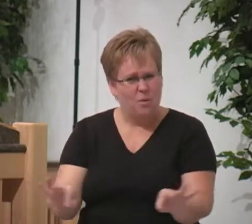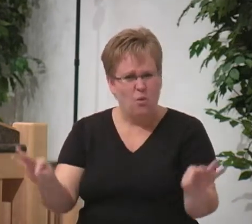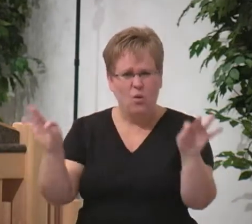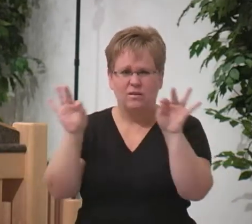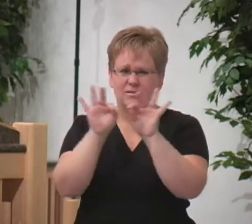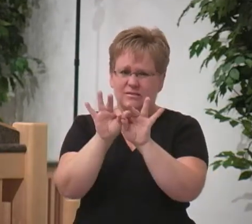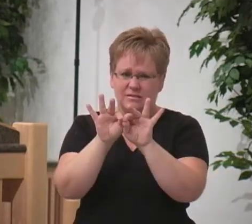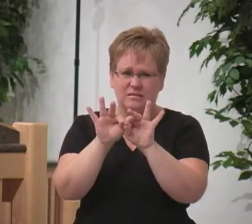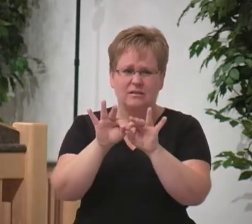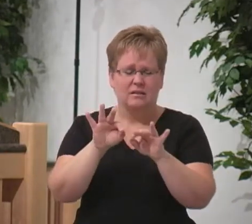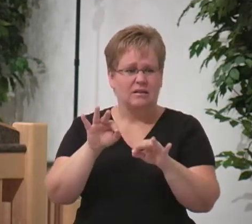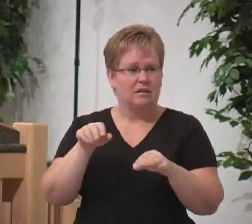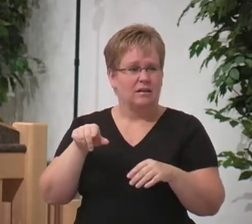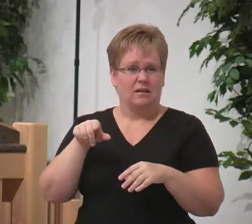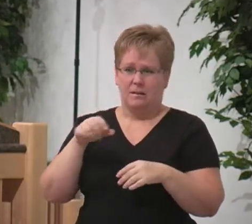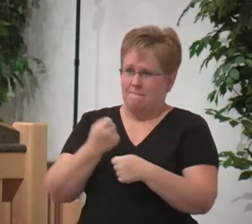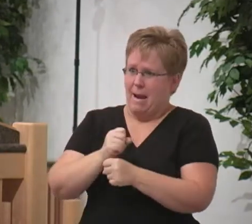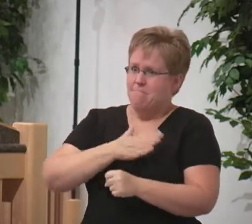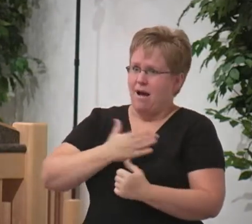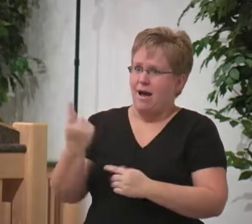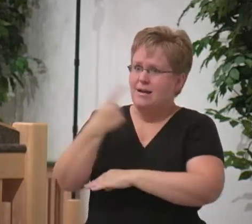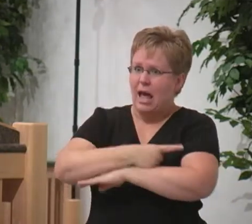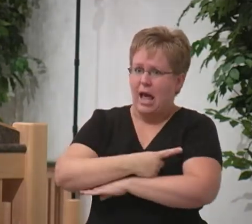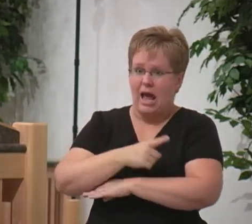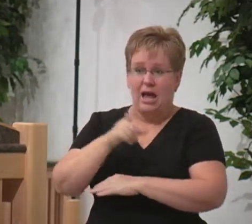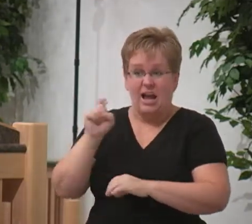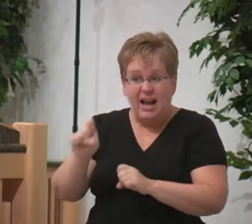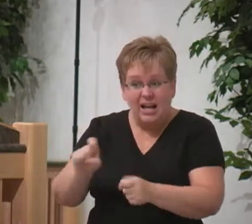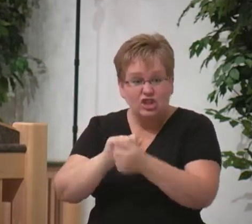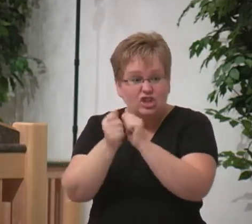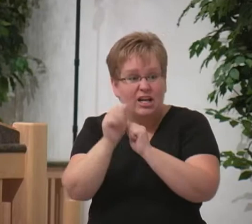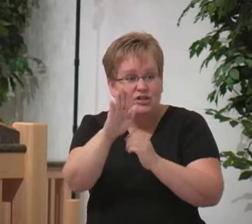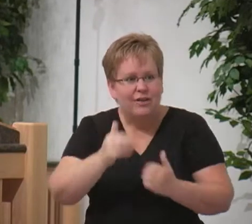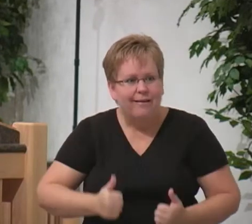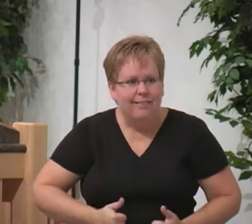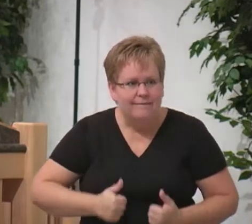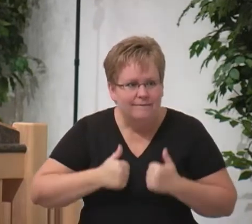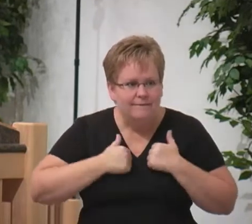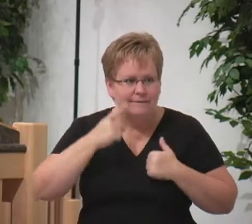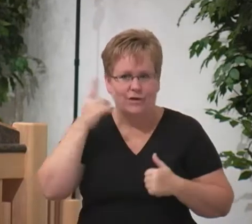can make somebody's day, and it can change somebody's whole life.